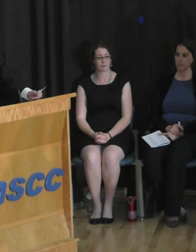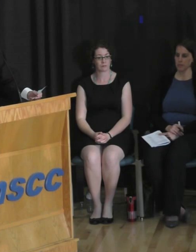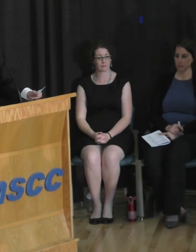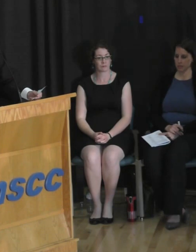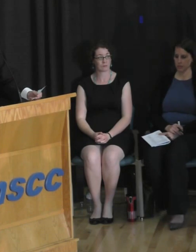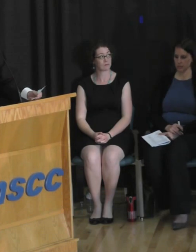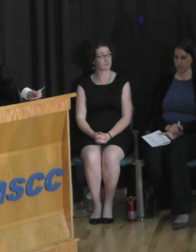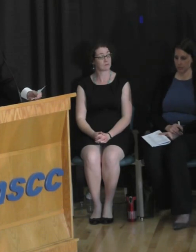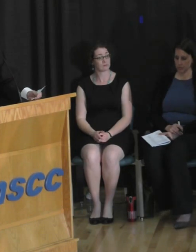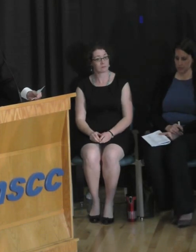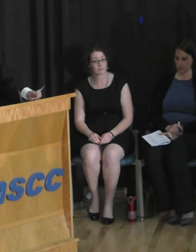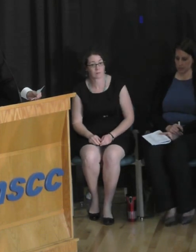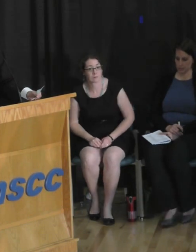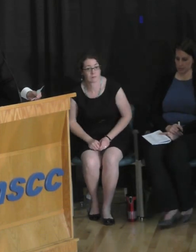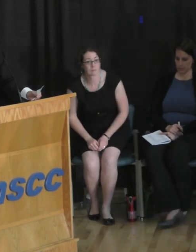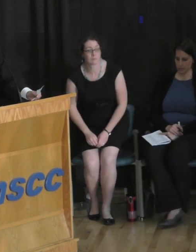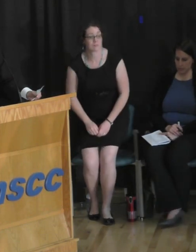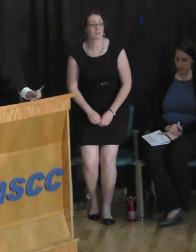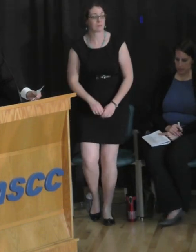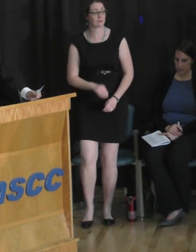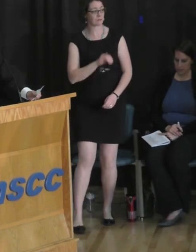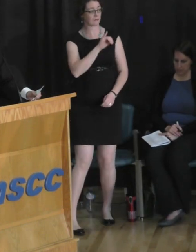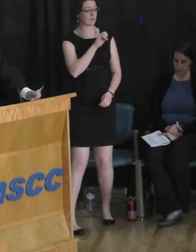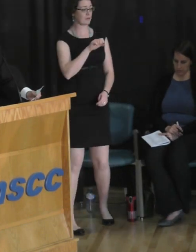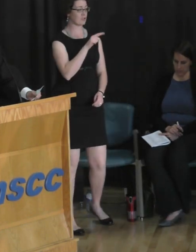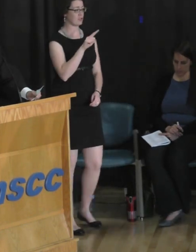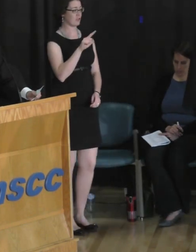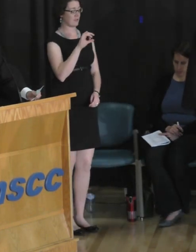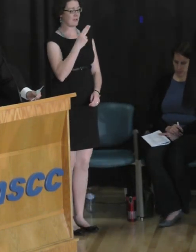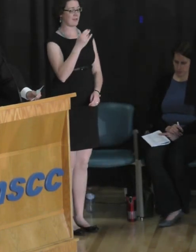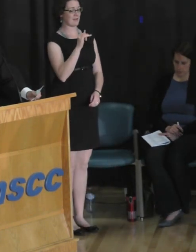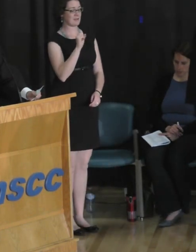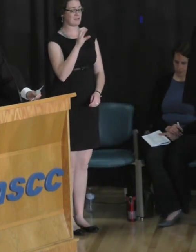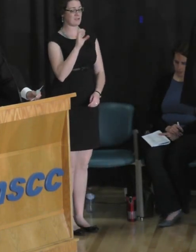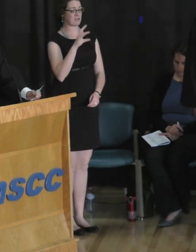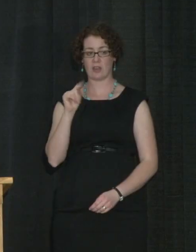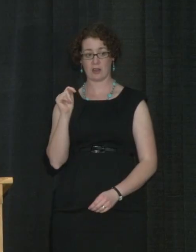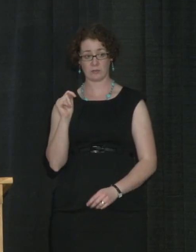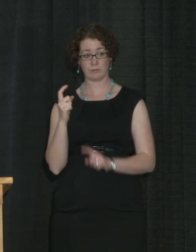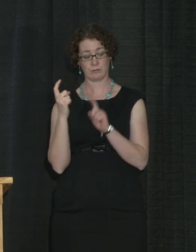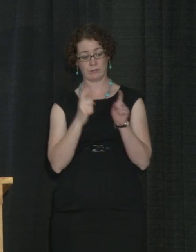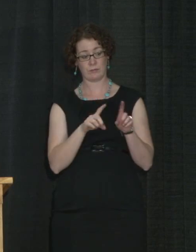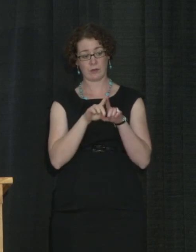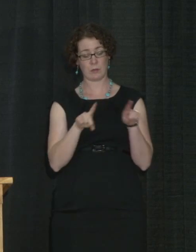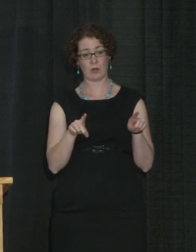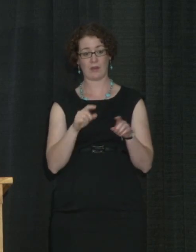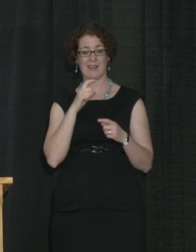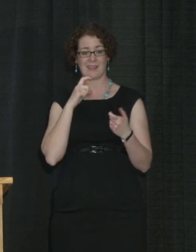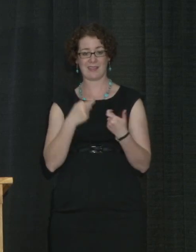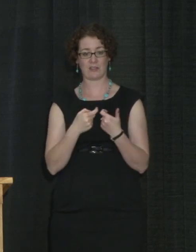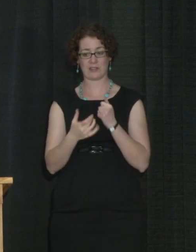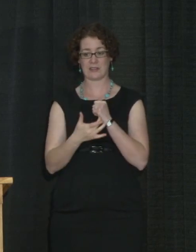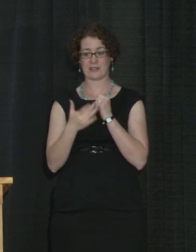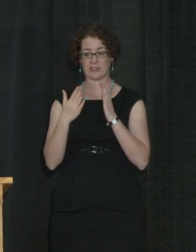Jill Hiscock joins us now to present her son with the Diploma in Electrical Technician.